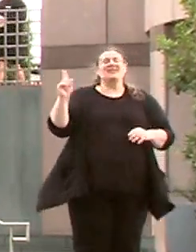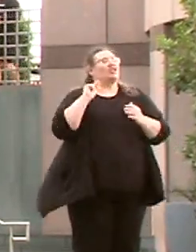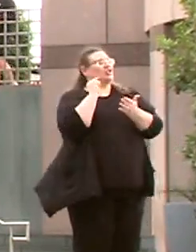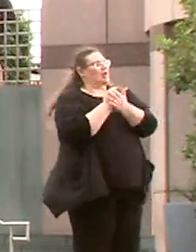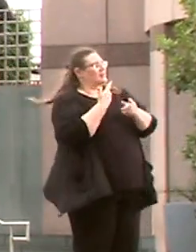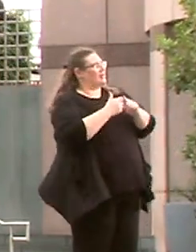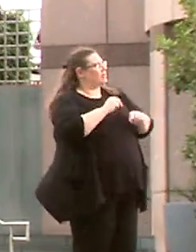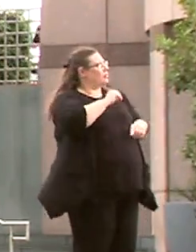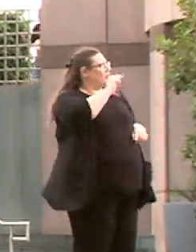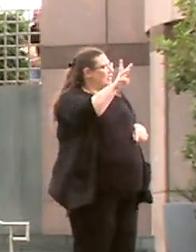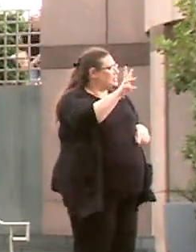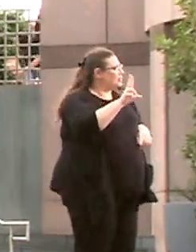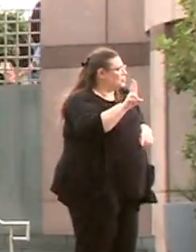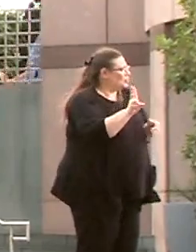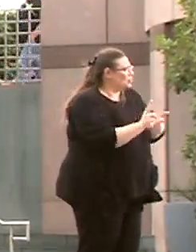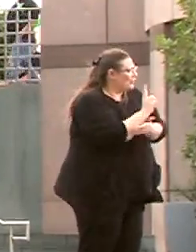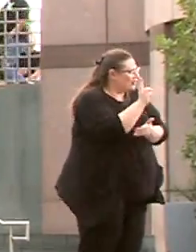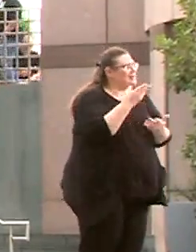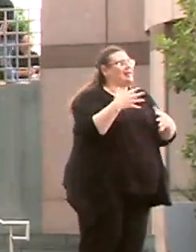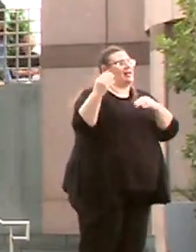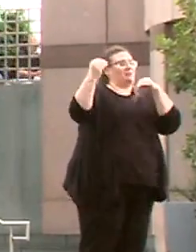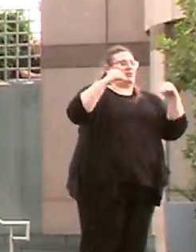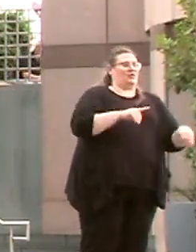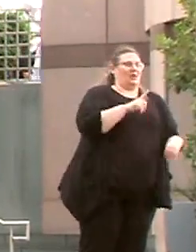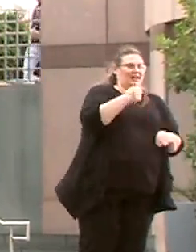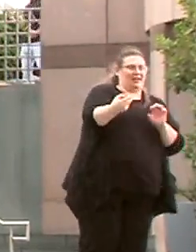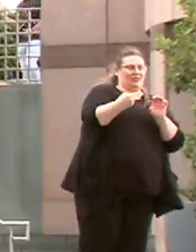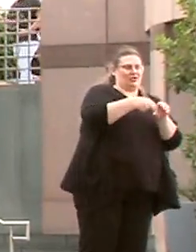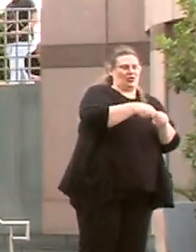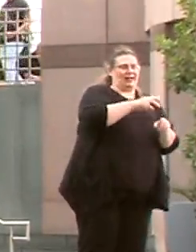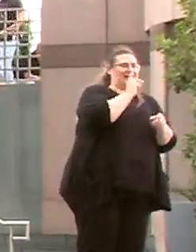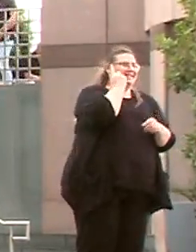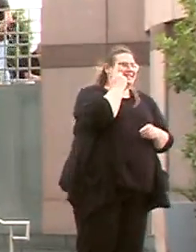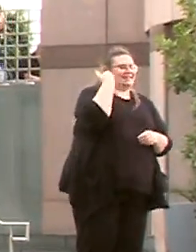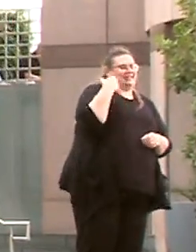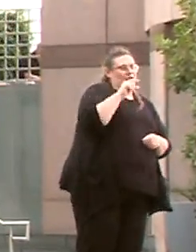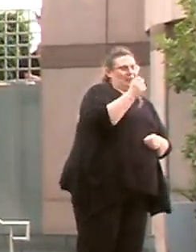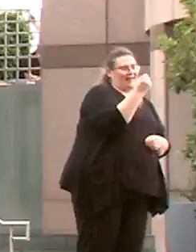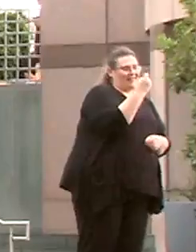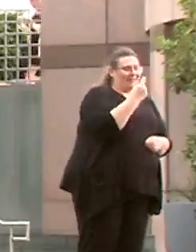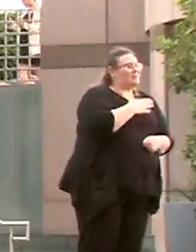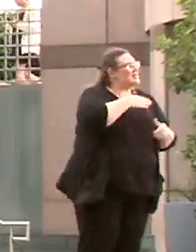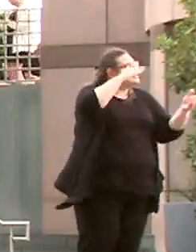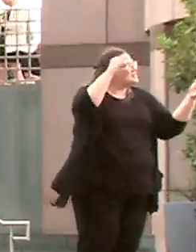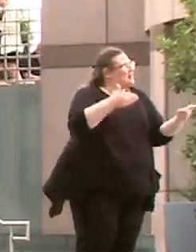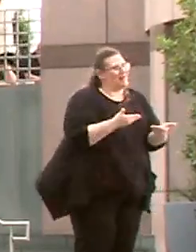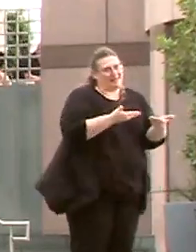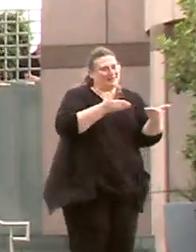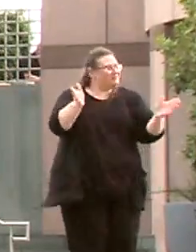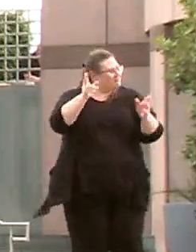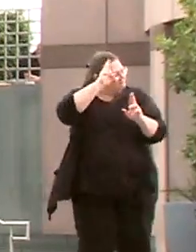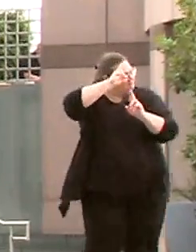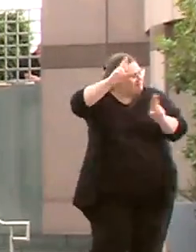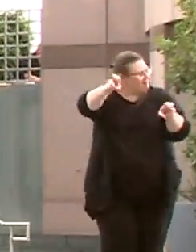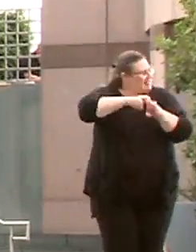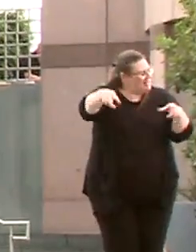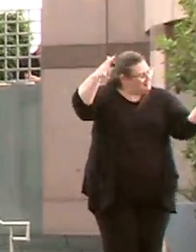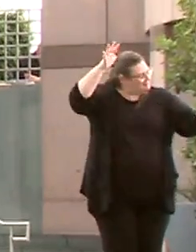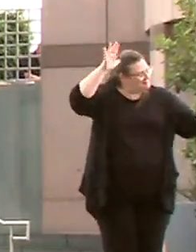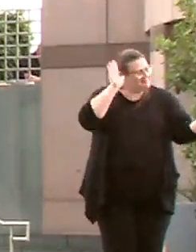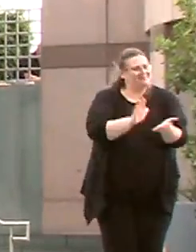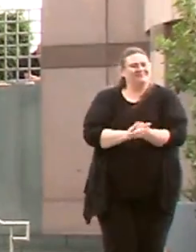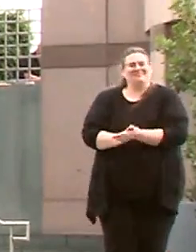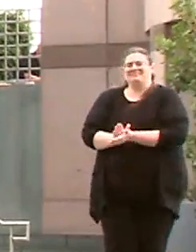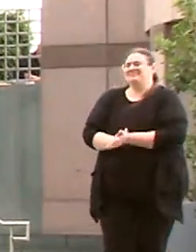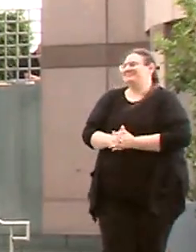from Northwestern University before moving to LA and joining Disney in 2011. Please welcome our esteemed